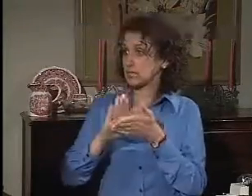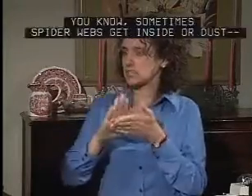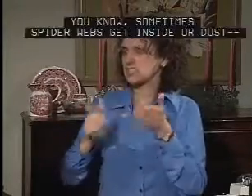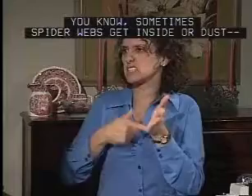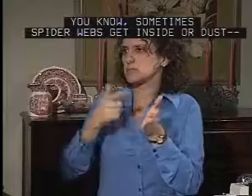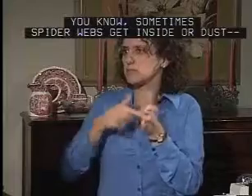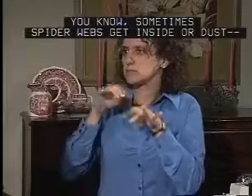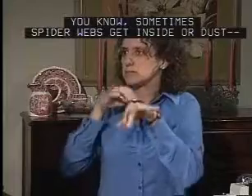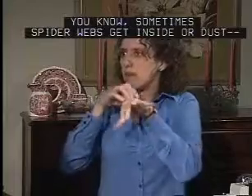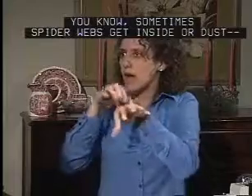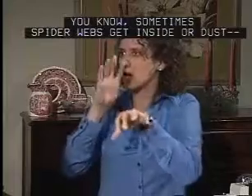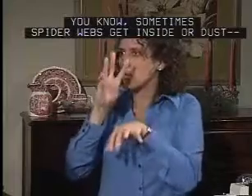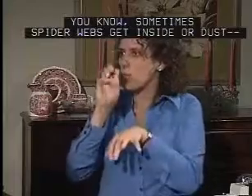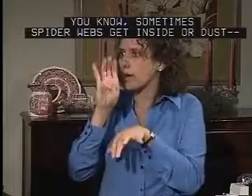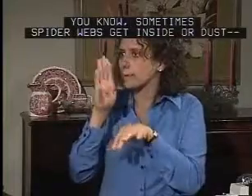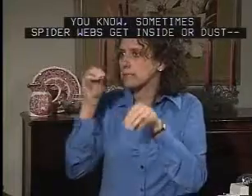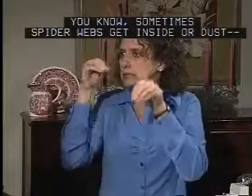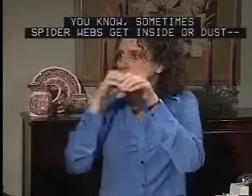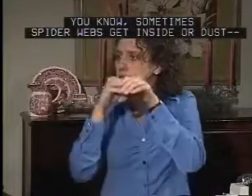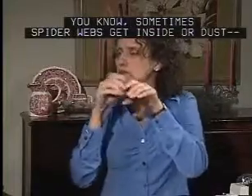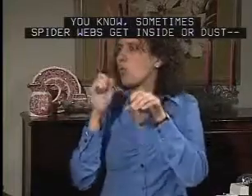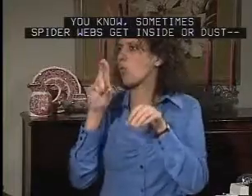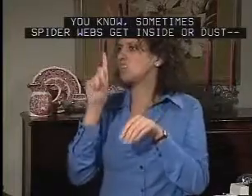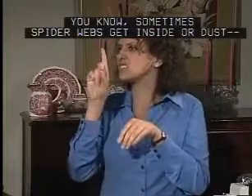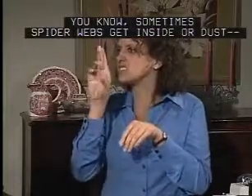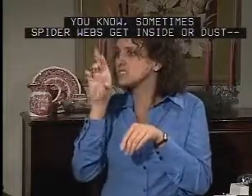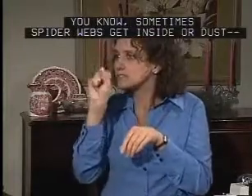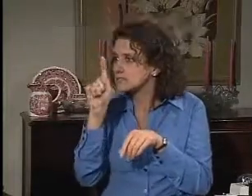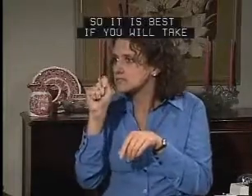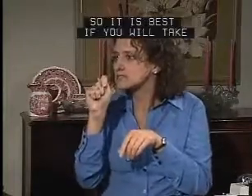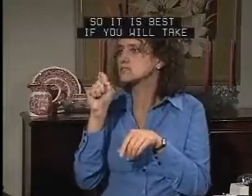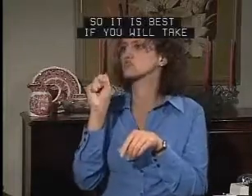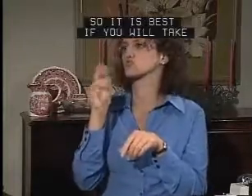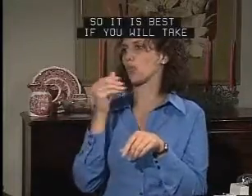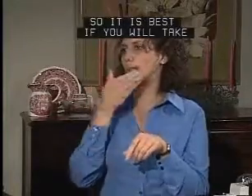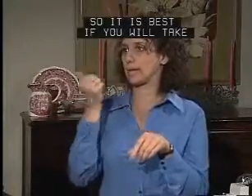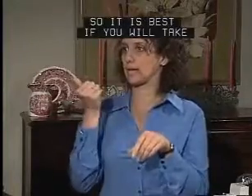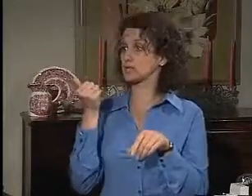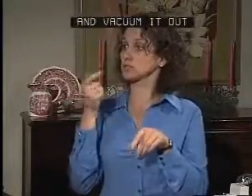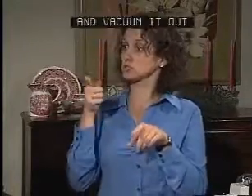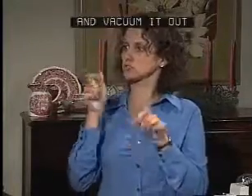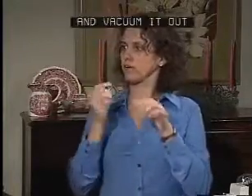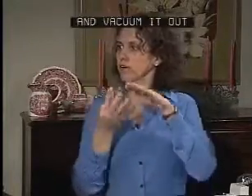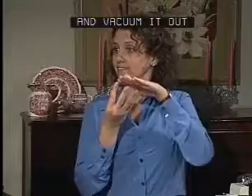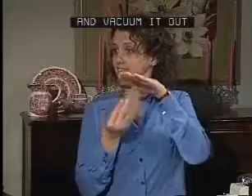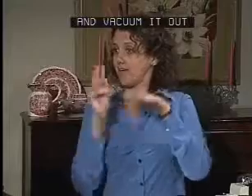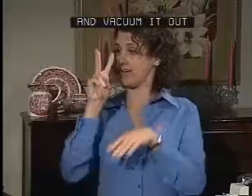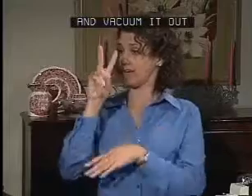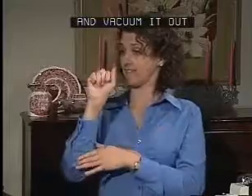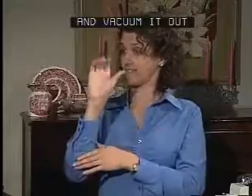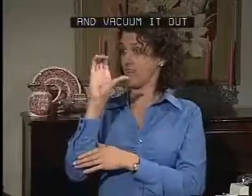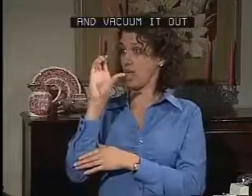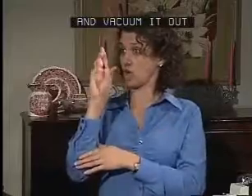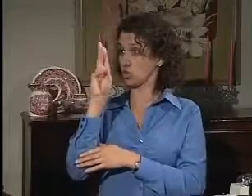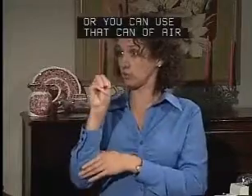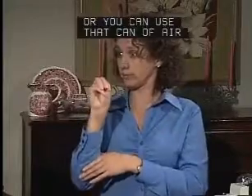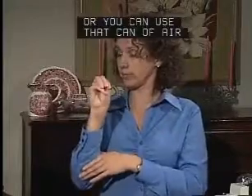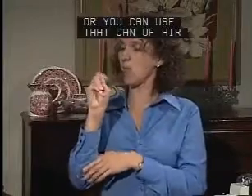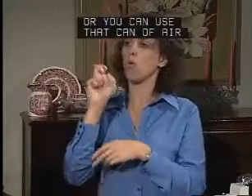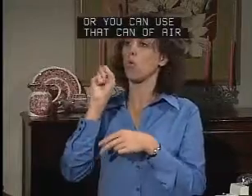know, sometimes spider webs get inside or dust. So it's best if you'll take and vacuum that out. Or you